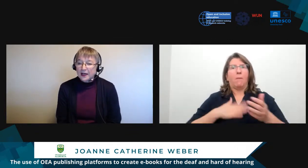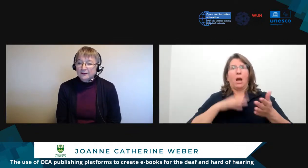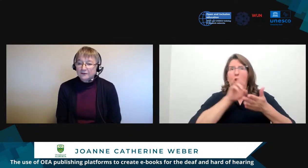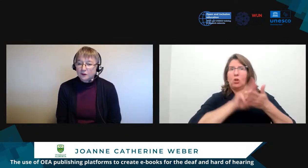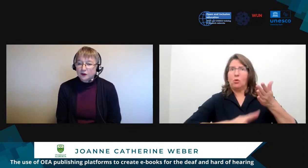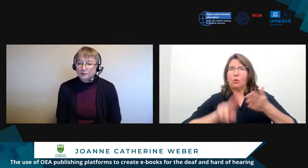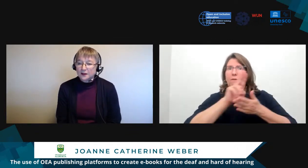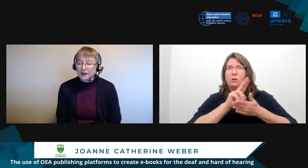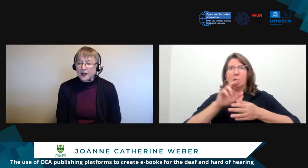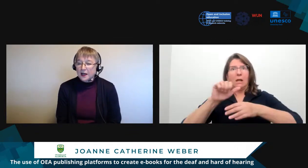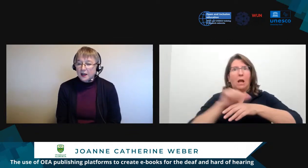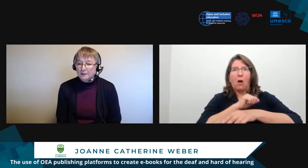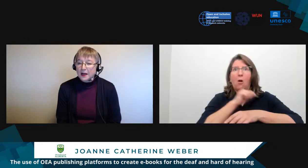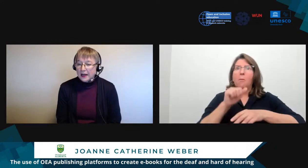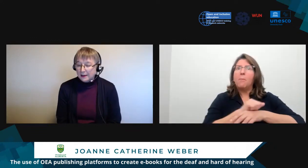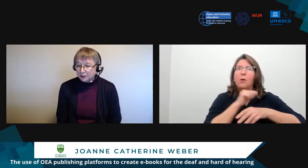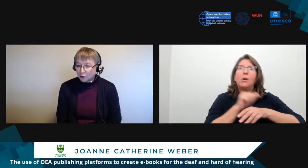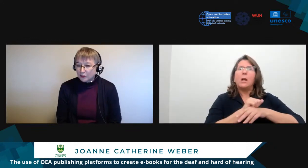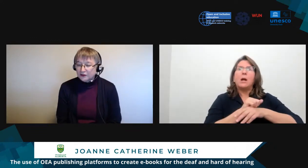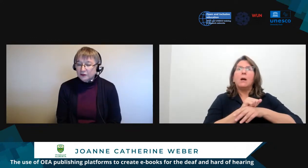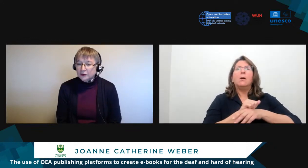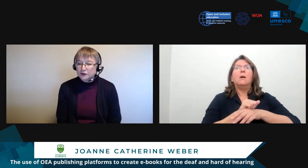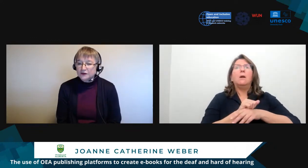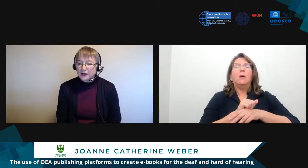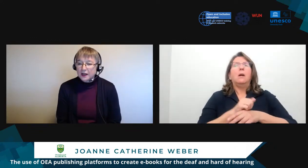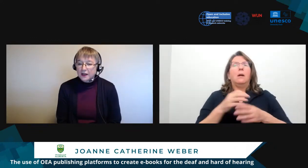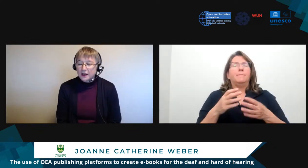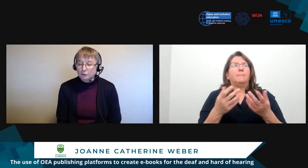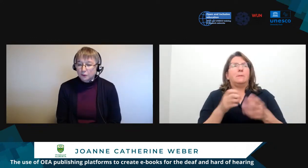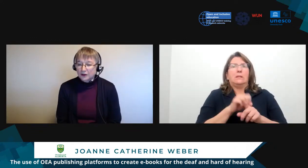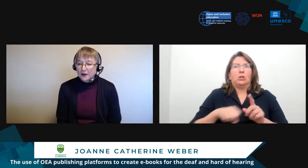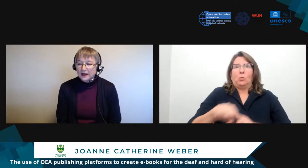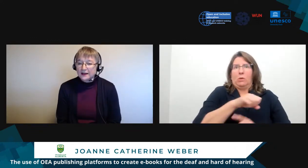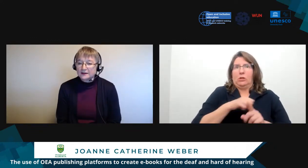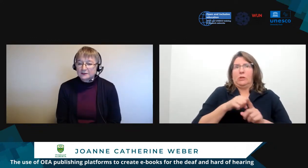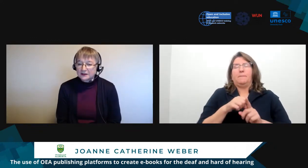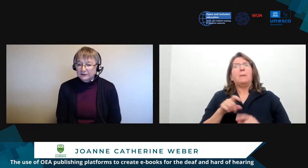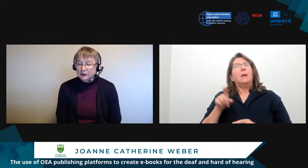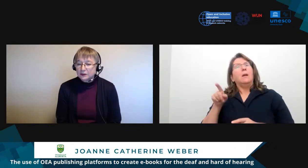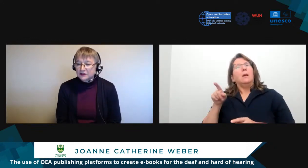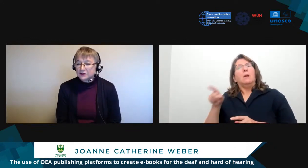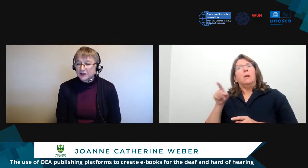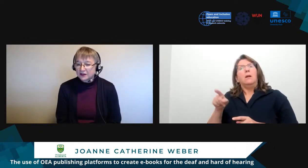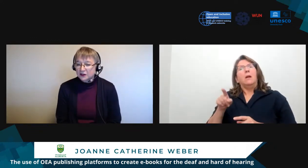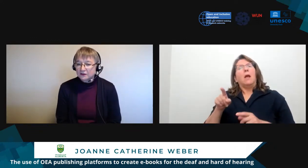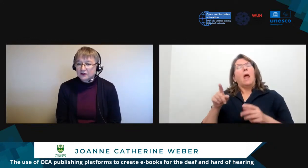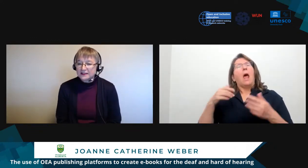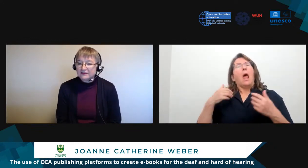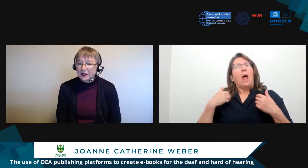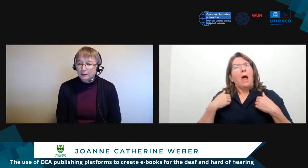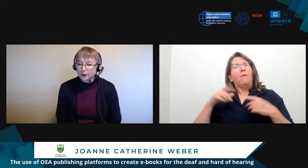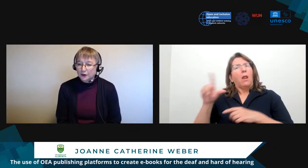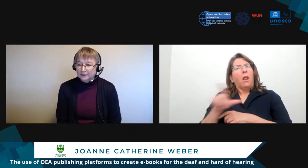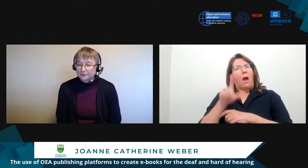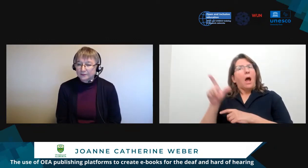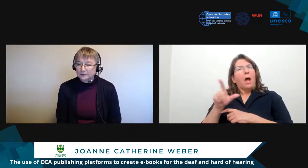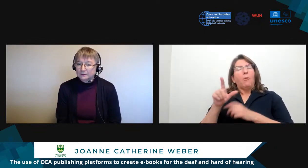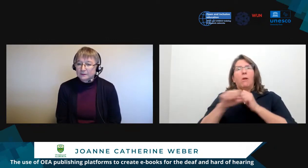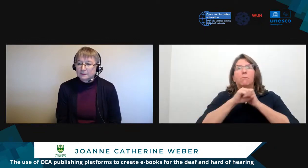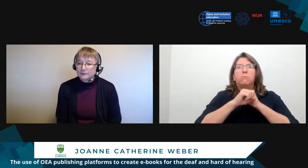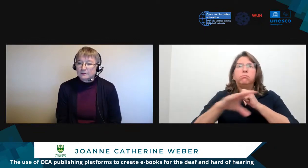That platform I am going to use with my specific research at the University of